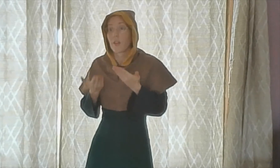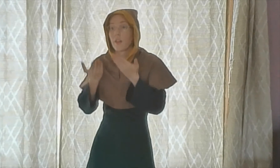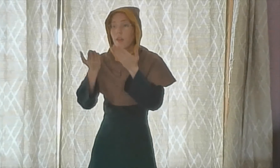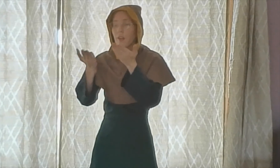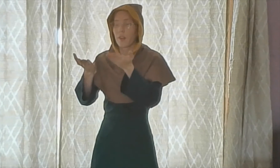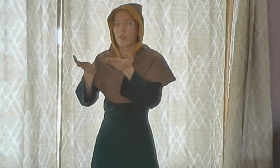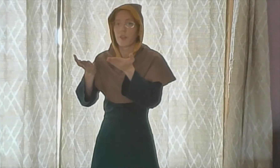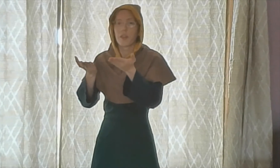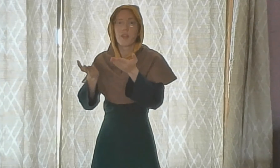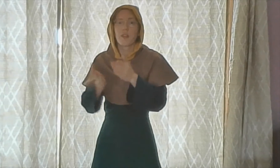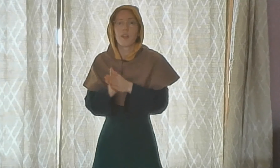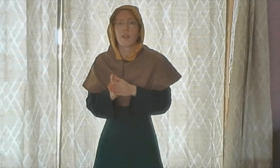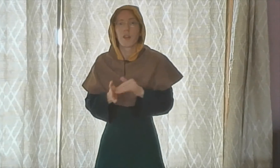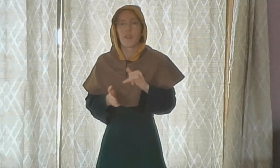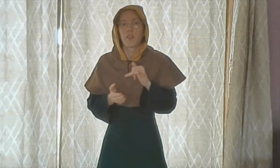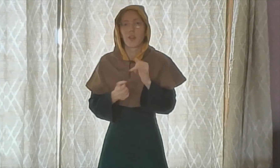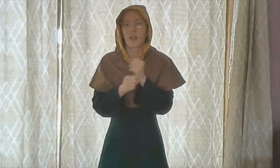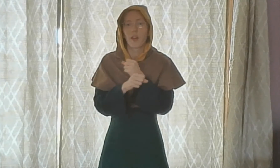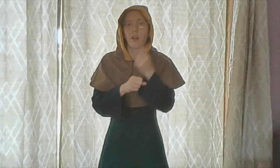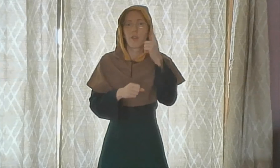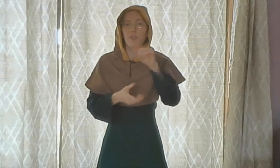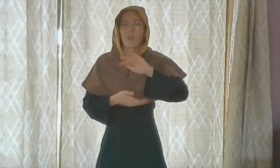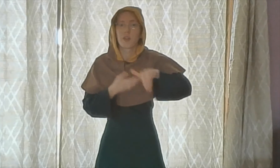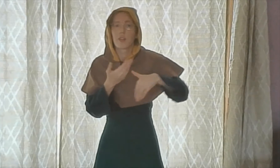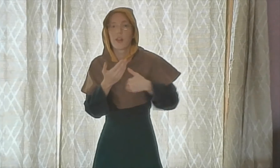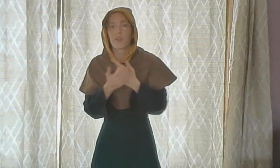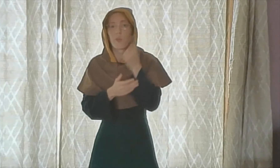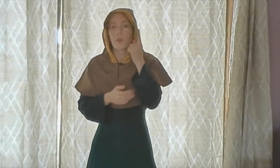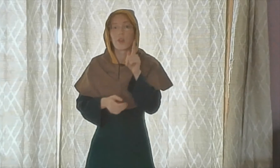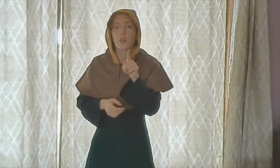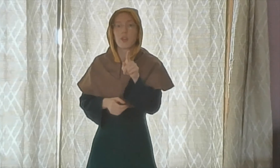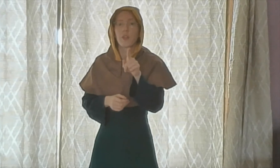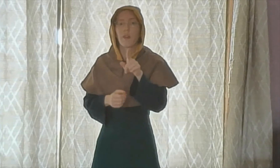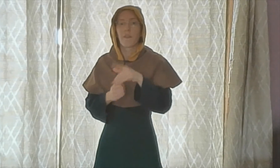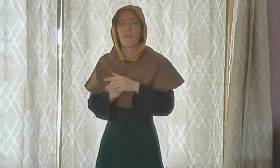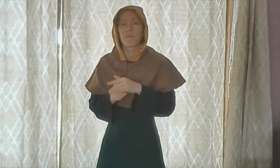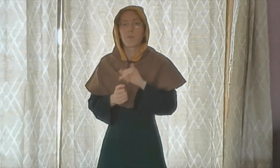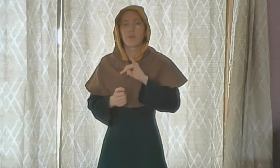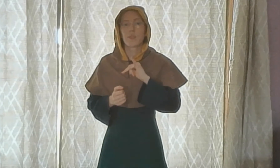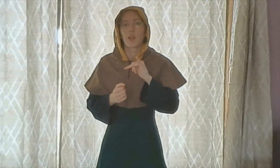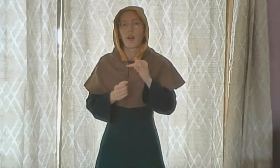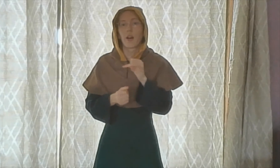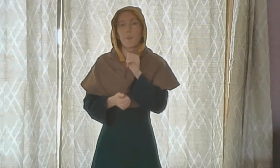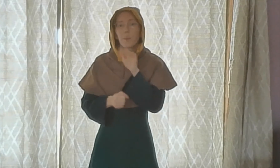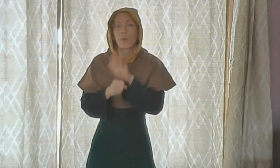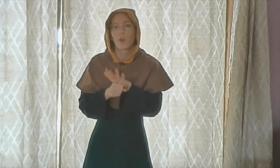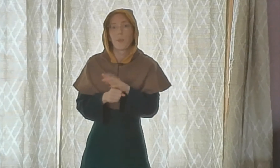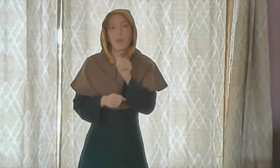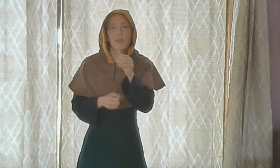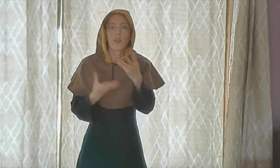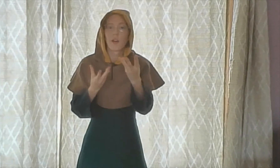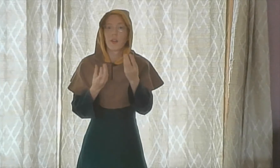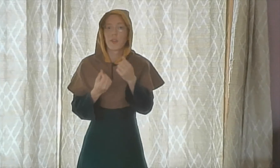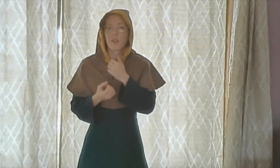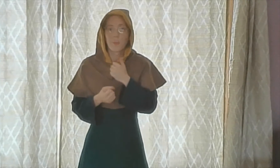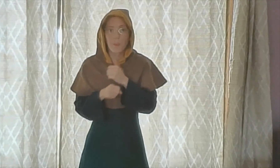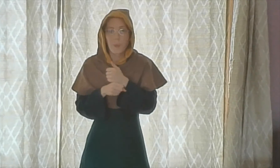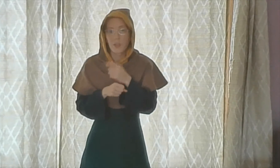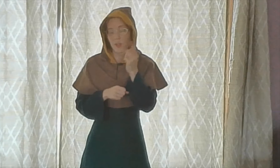my being, I take every day for you. I swear that your belief in